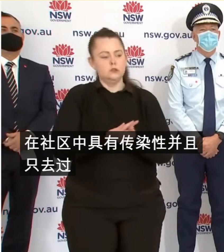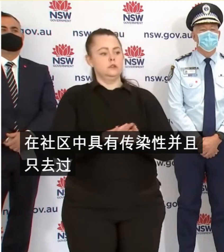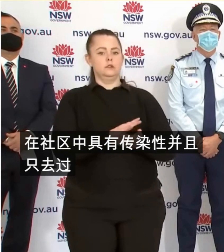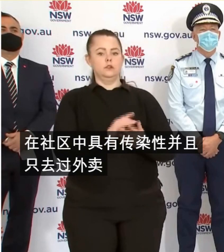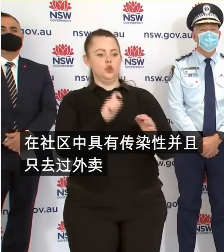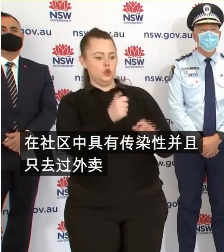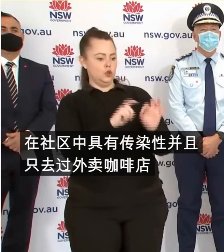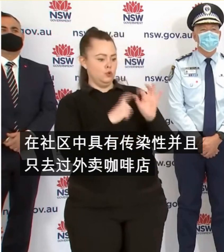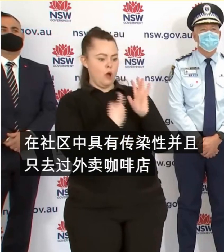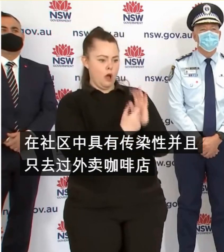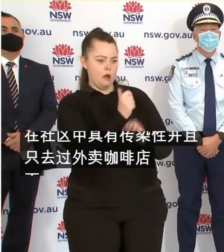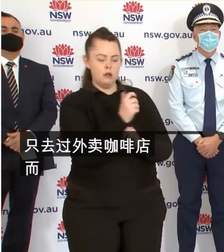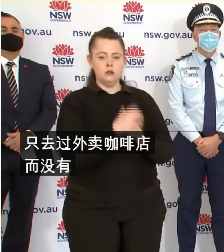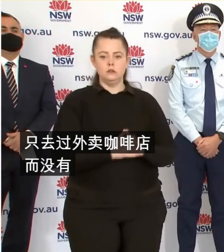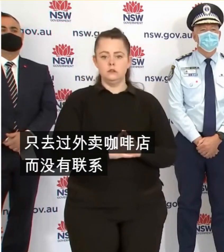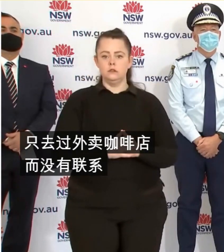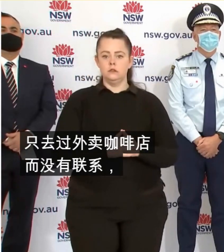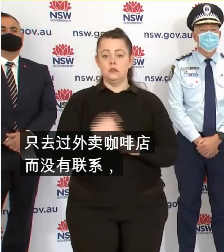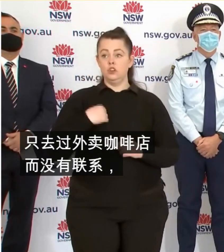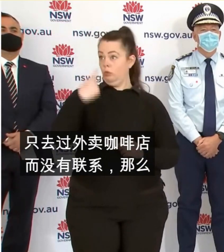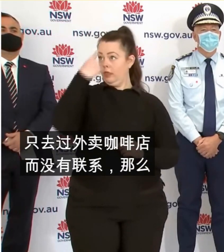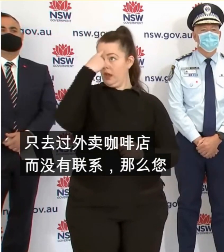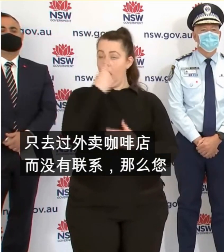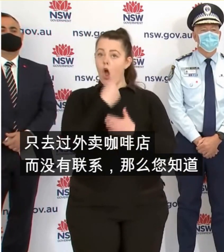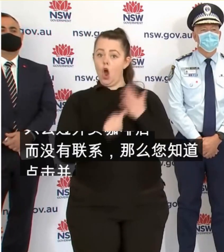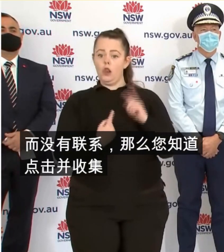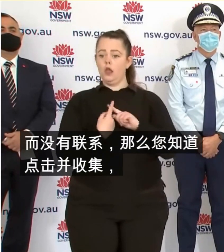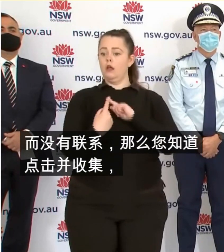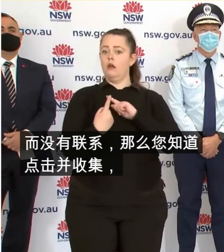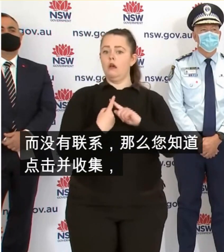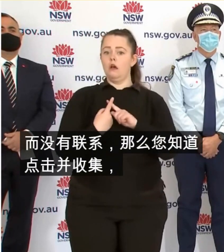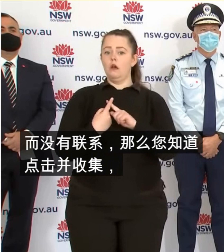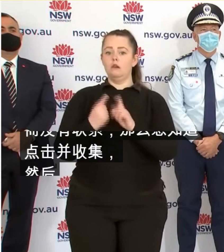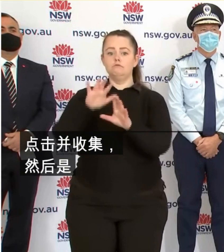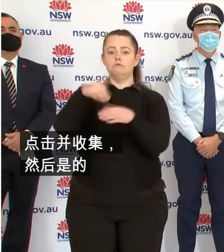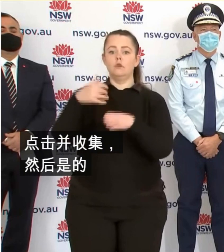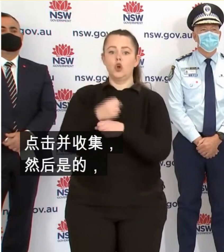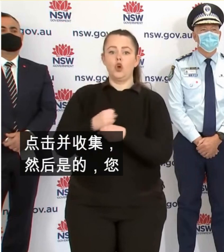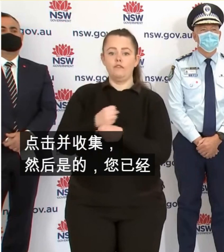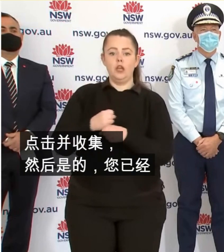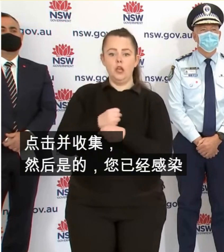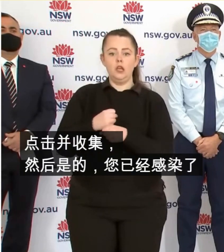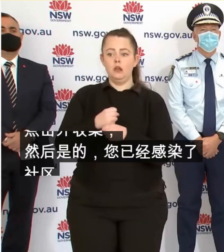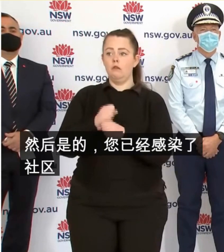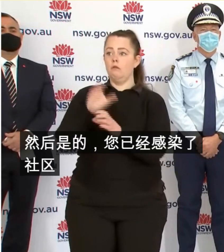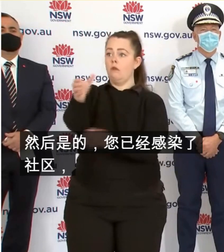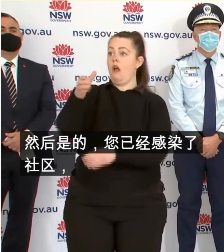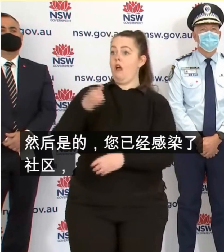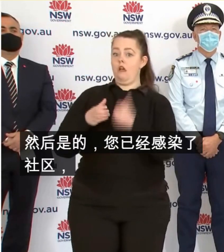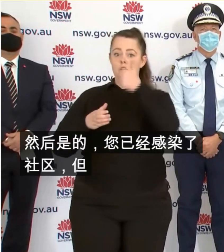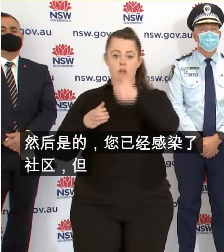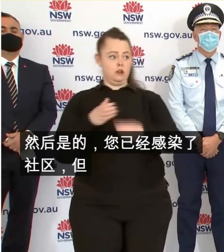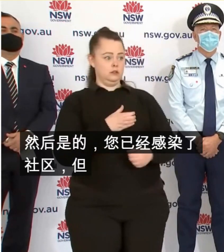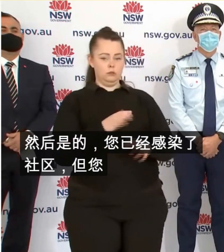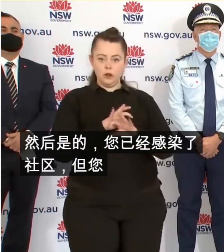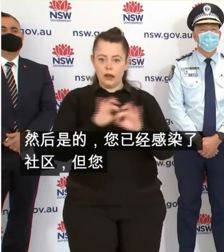only gone to a takeaway coffee shop, not come in contact, sort of click and collect, then yes, you've been out infectious in the